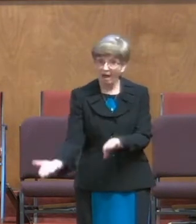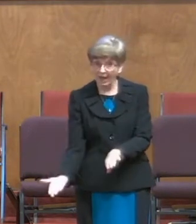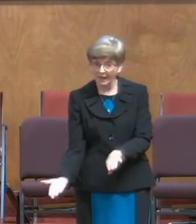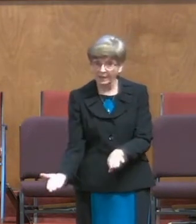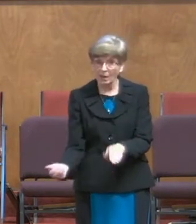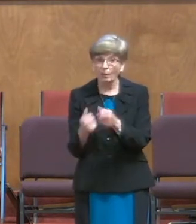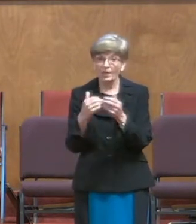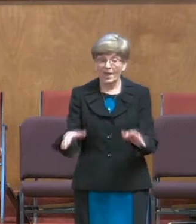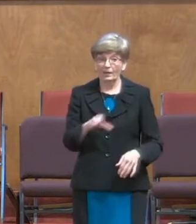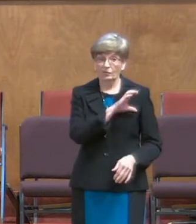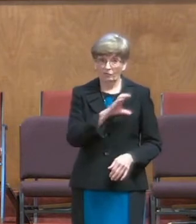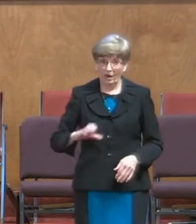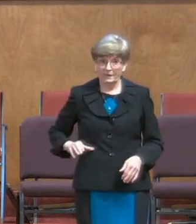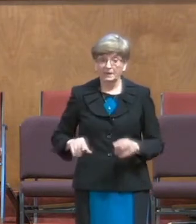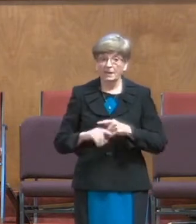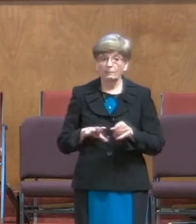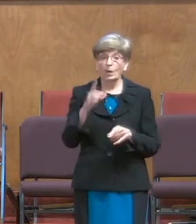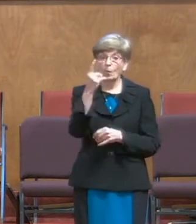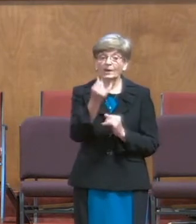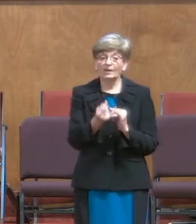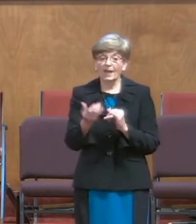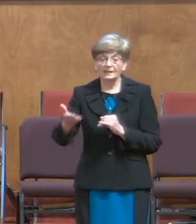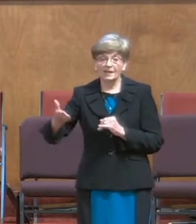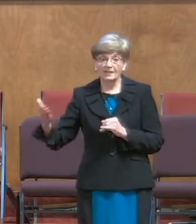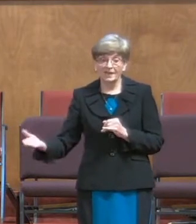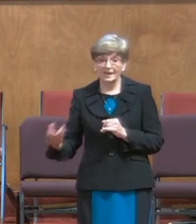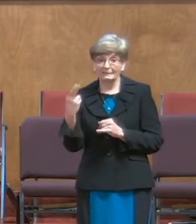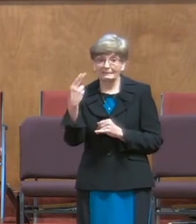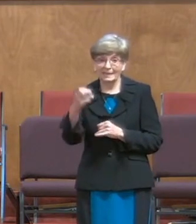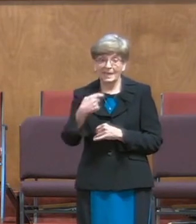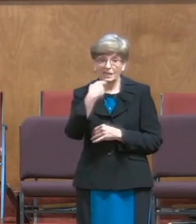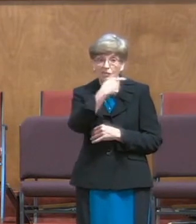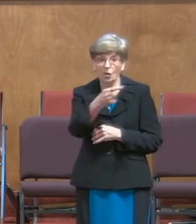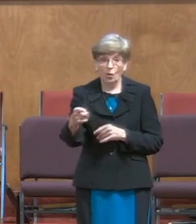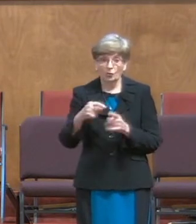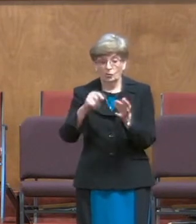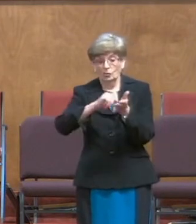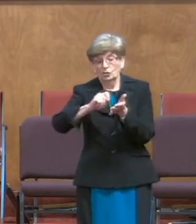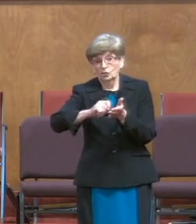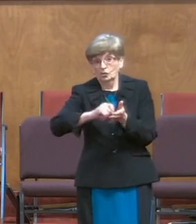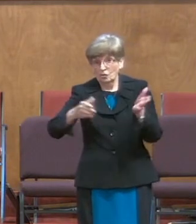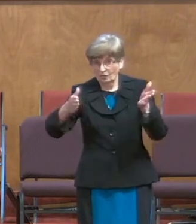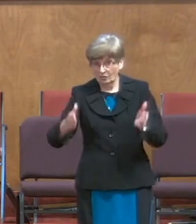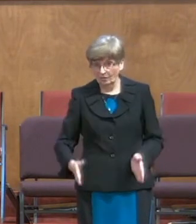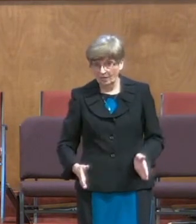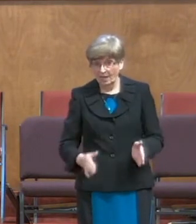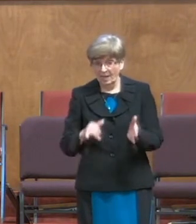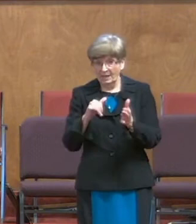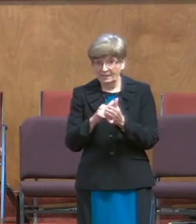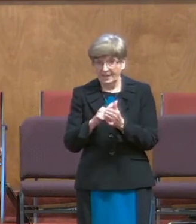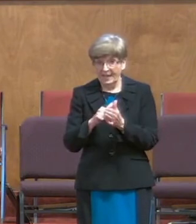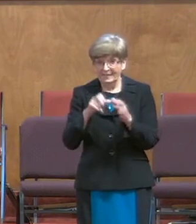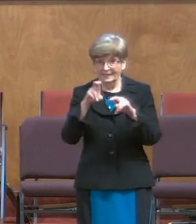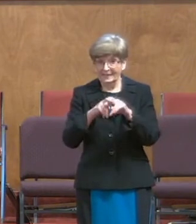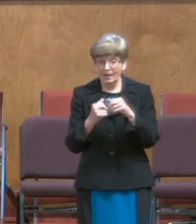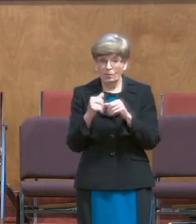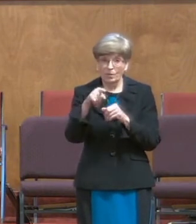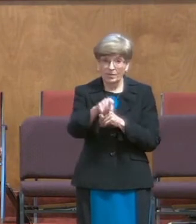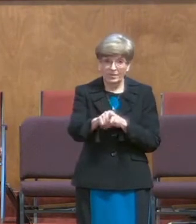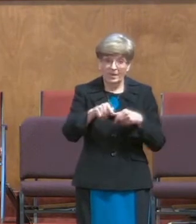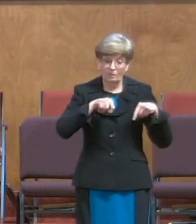last words that he reported to someone, a journalist who had come to do an interview with him in his dying days, on